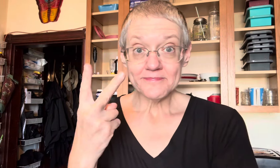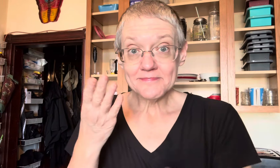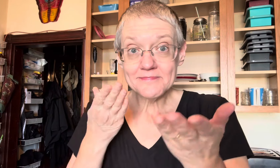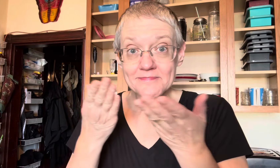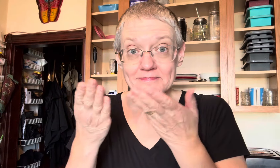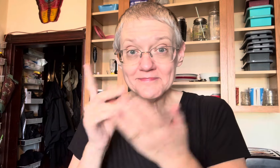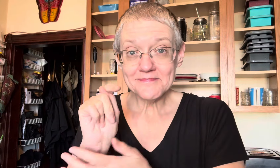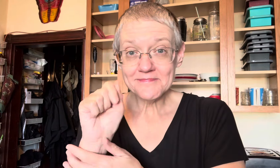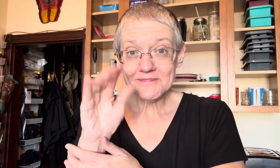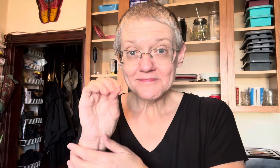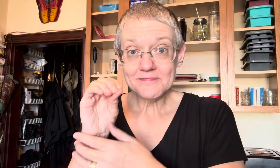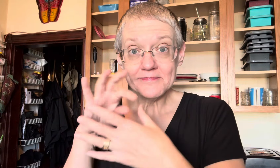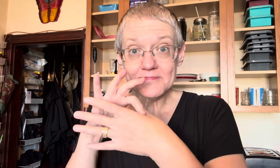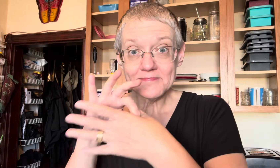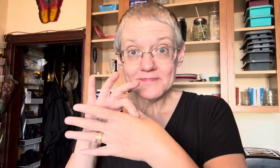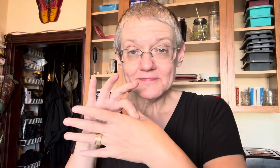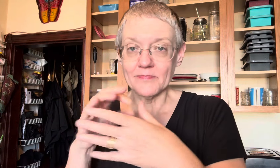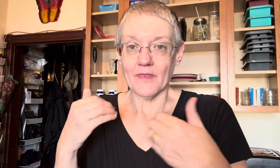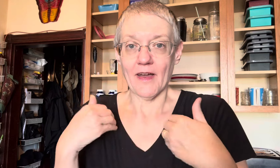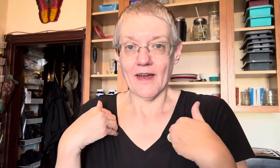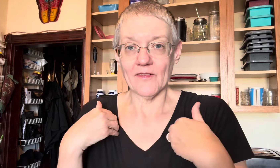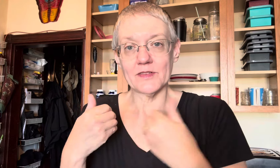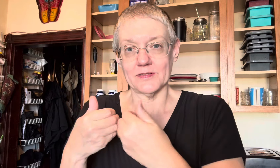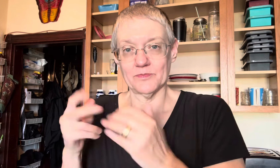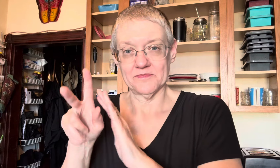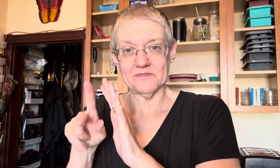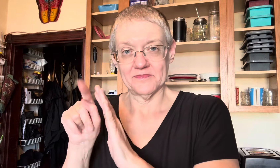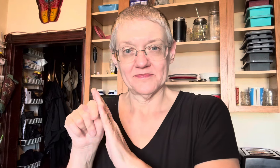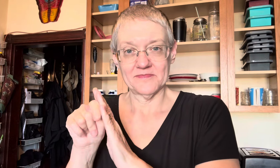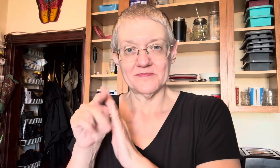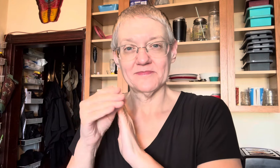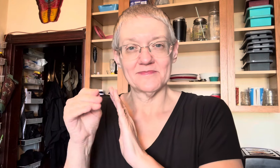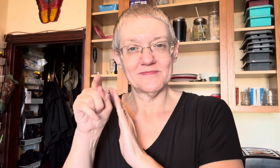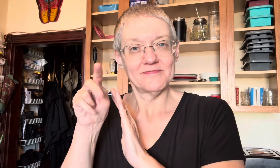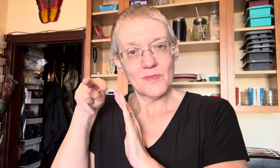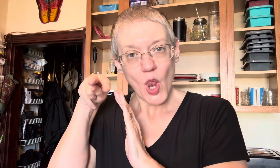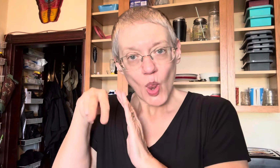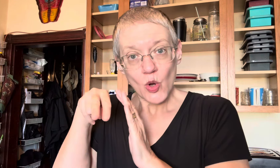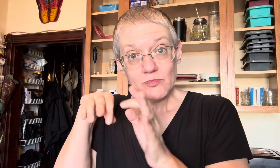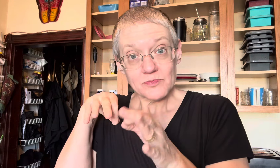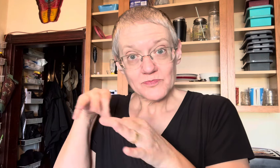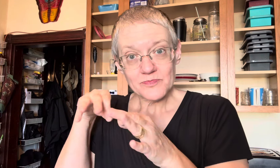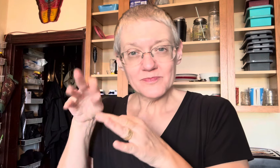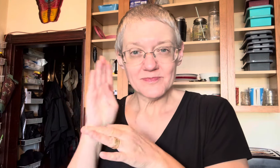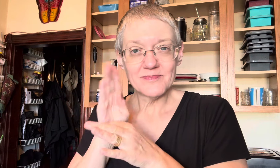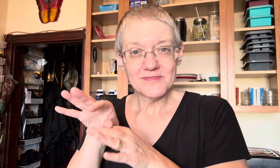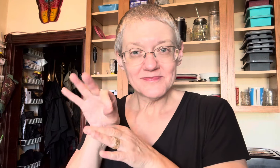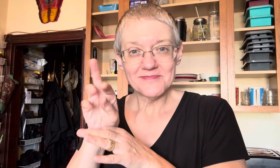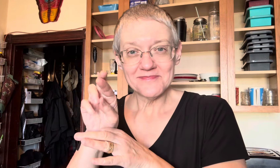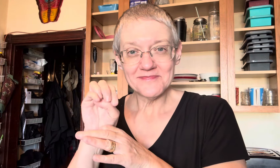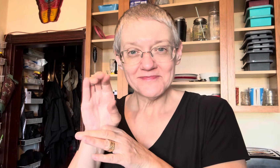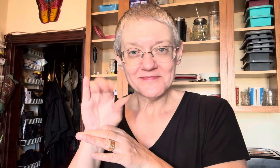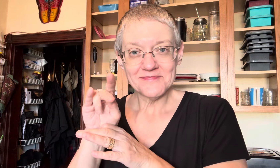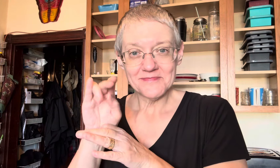Here I've mixed half a serving of taco meat, and I have a separate video on that, and look down in the description and you can find the